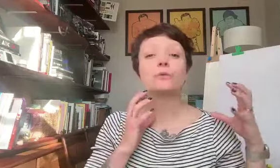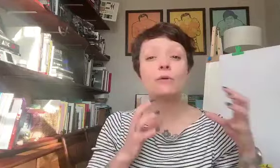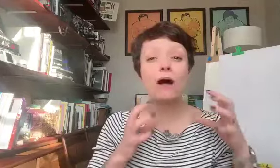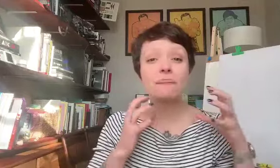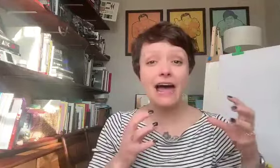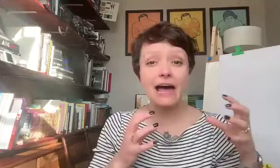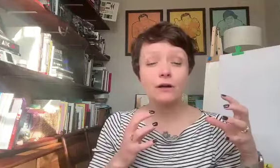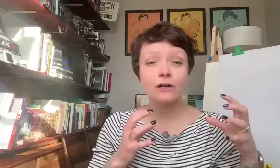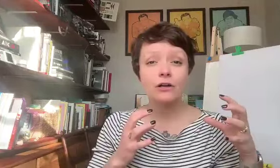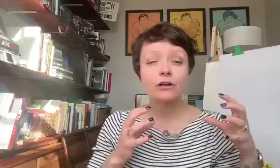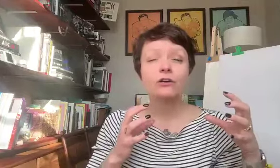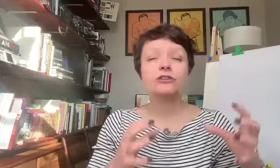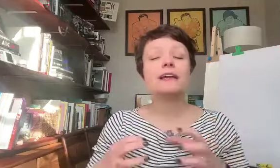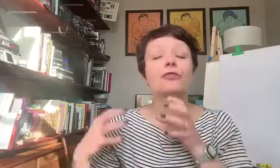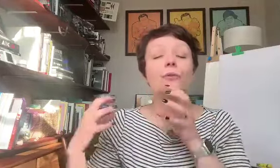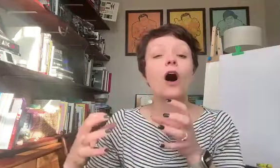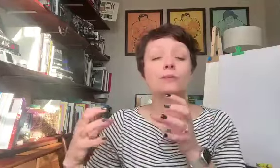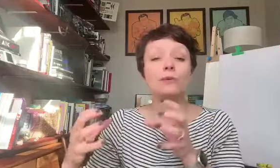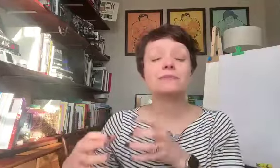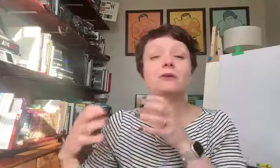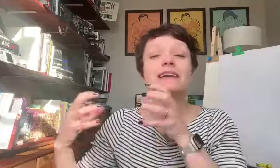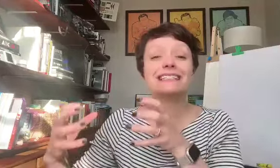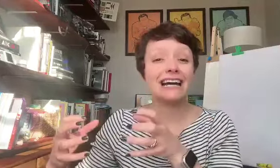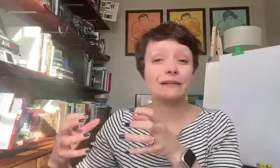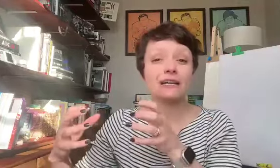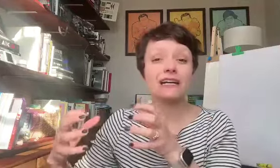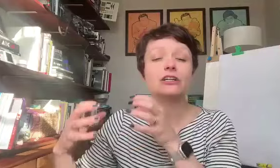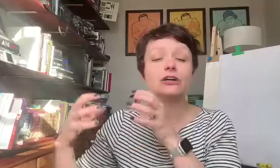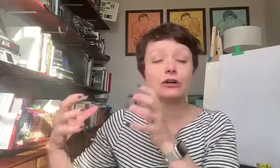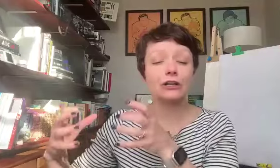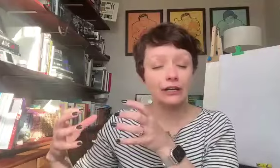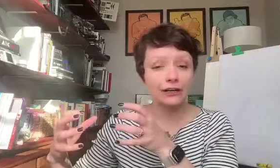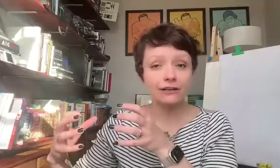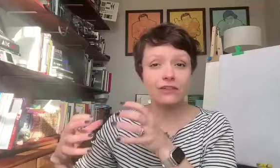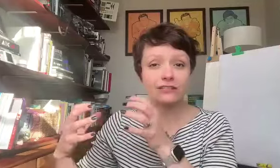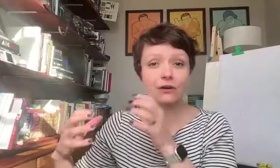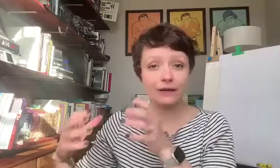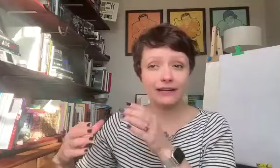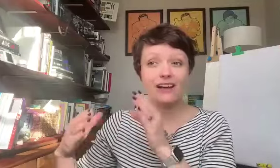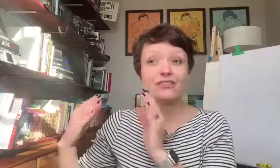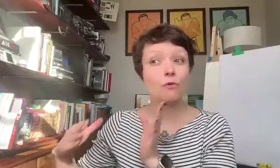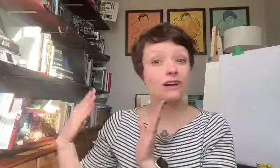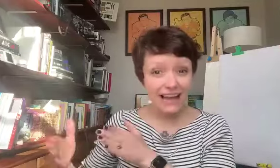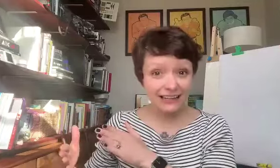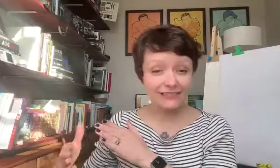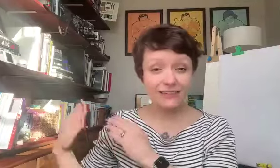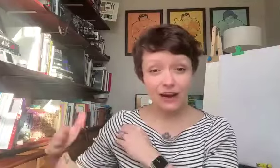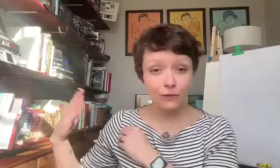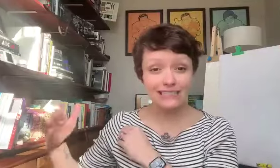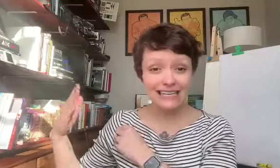we want them to be enthralled. We want them to be excited, because the earlier they start reading, the more likely that they are going to